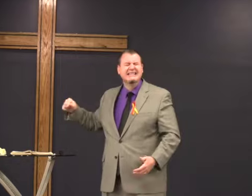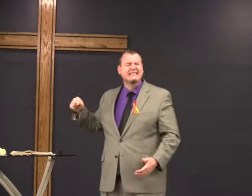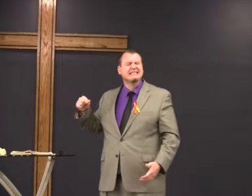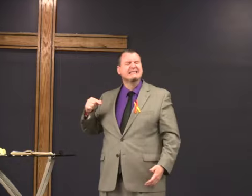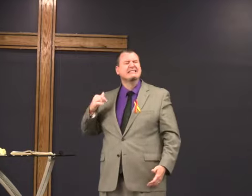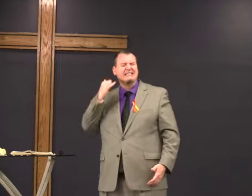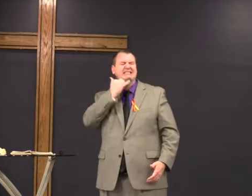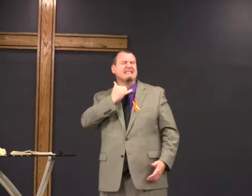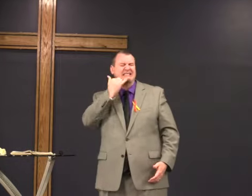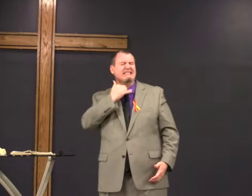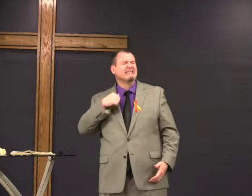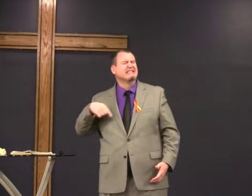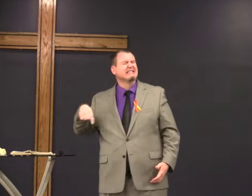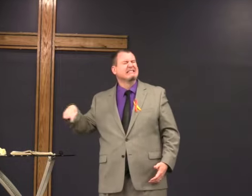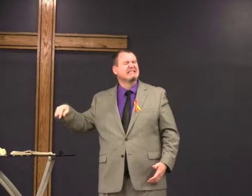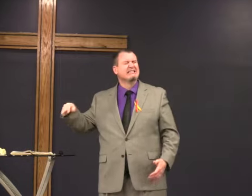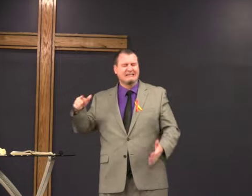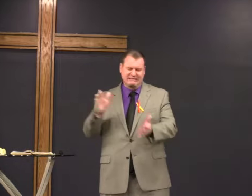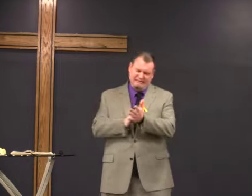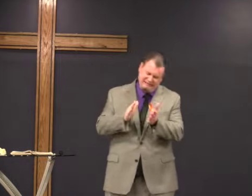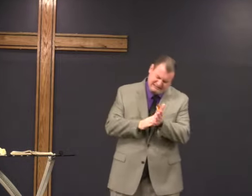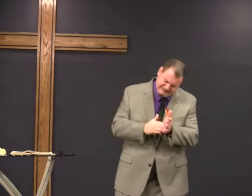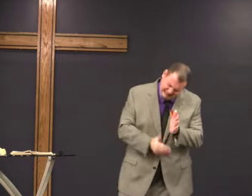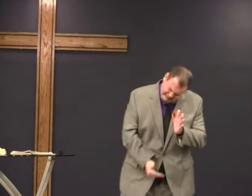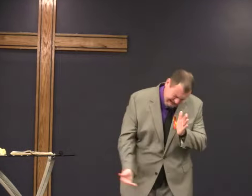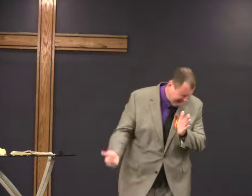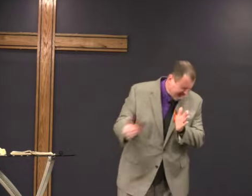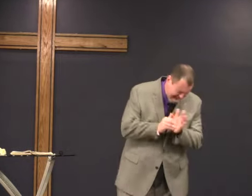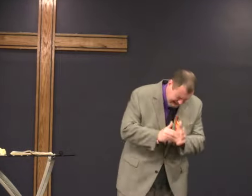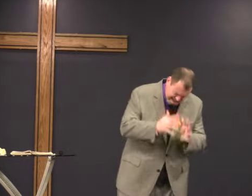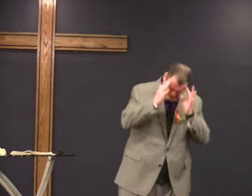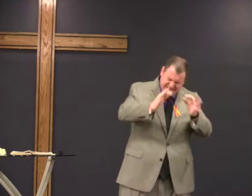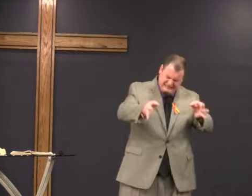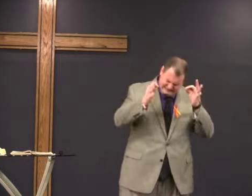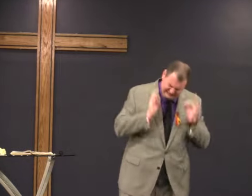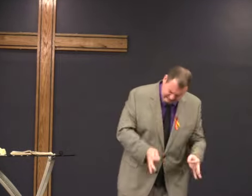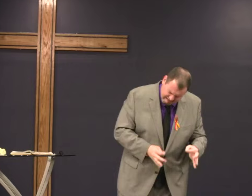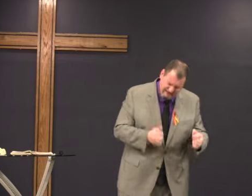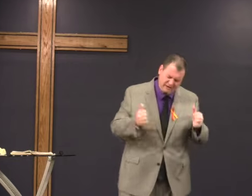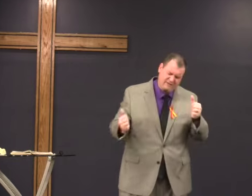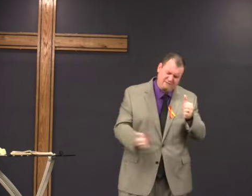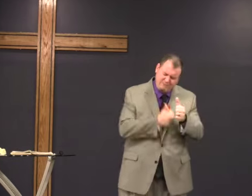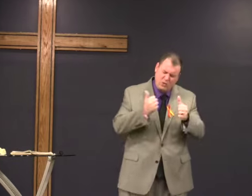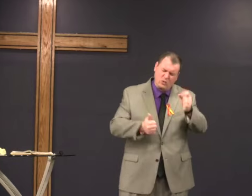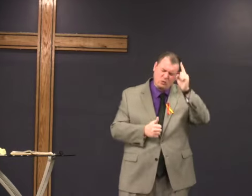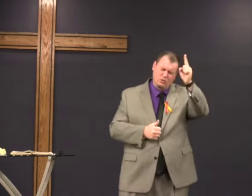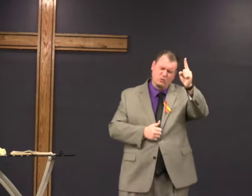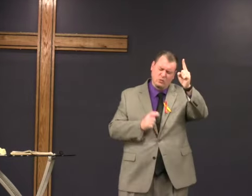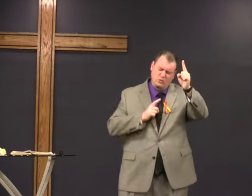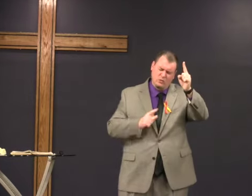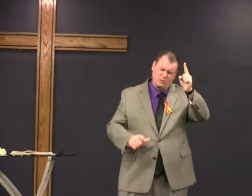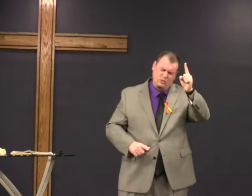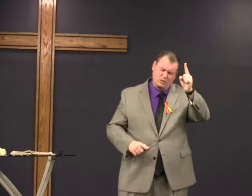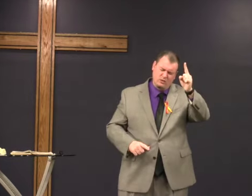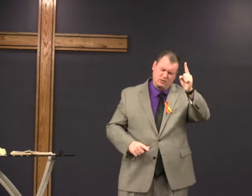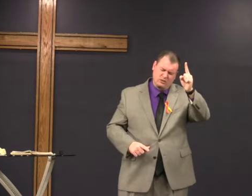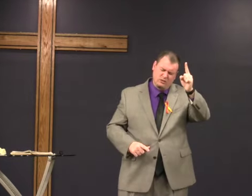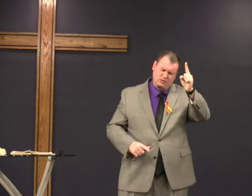decide again today. You know, you have made some mistakes along the way, and I'm going to make this decision again today to follow